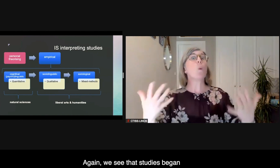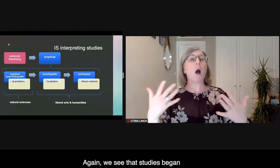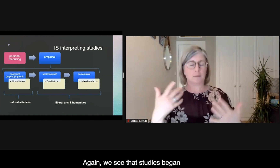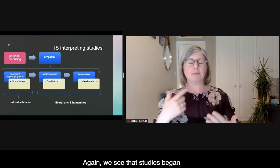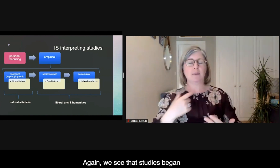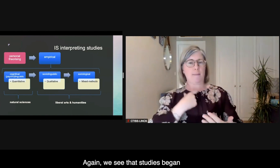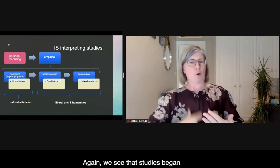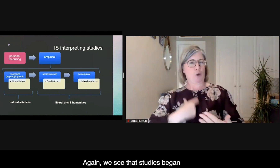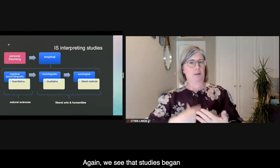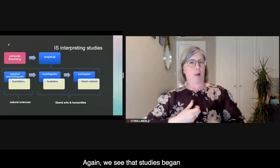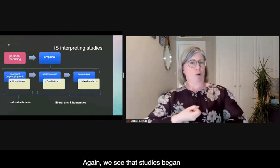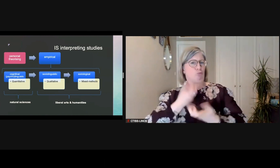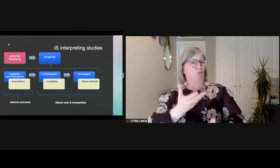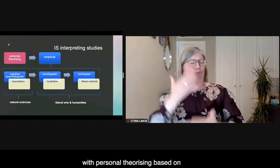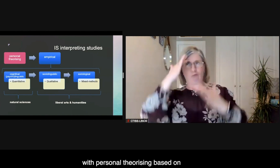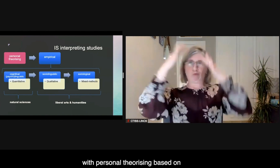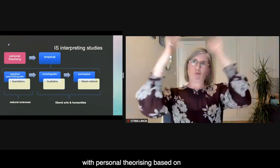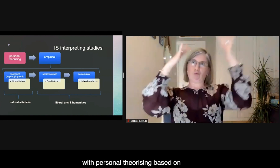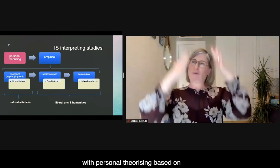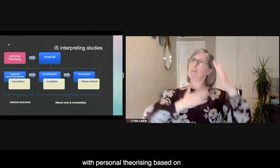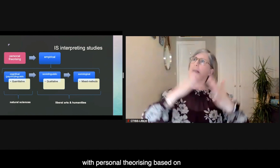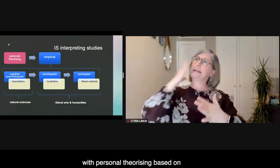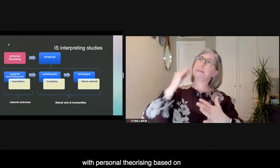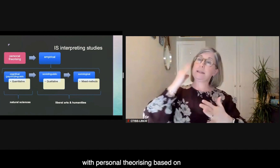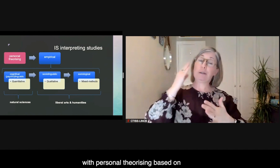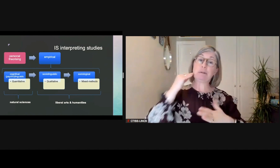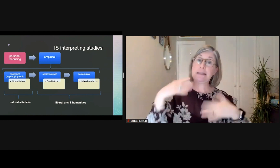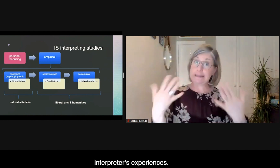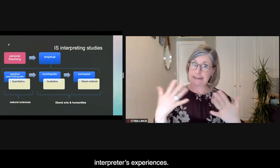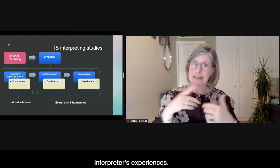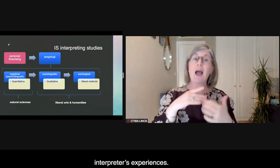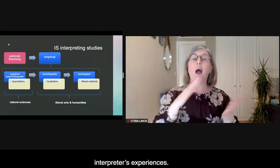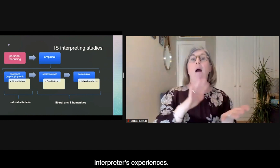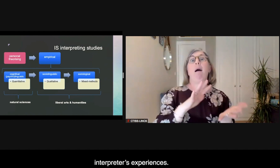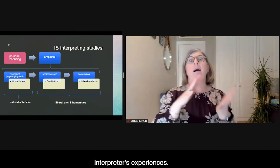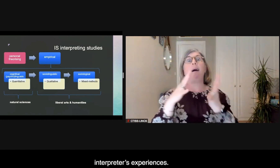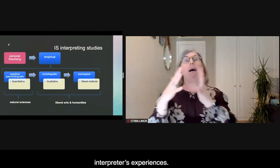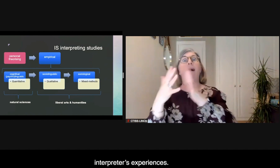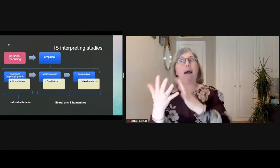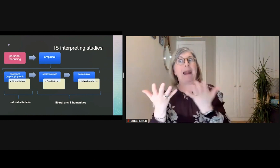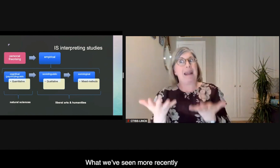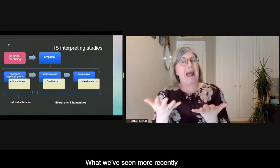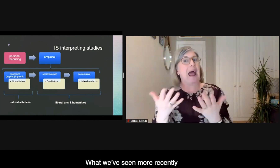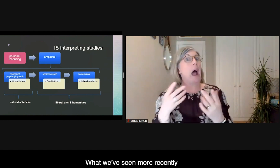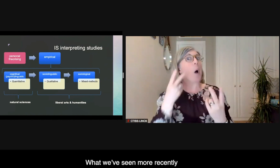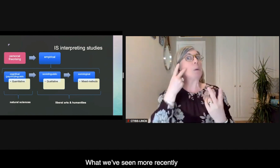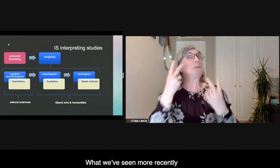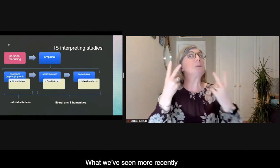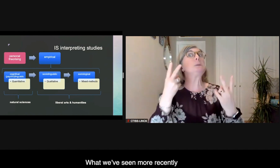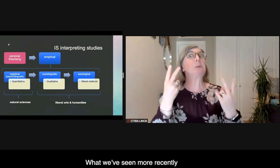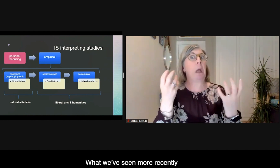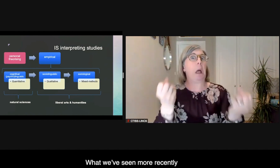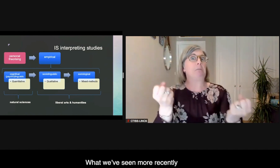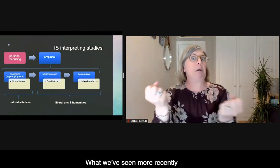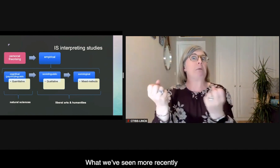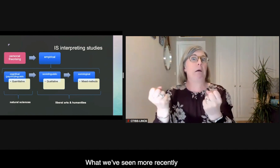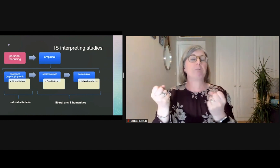Again, we see that studies began with personal theorizing based on interpreters' experiences. What we've seen more recently is the shift